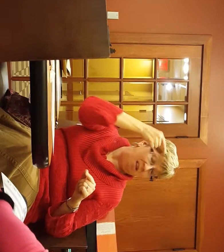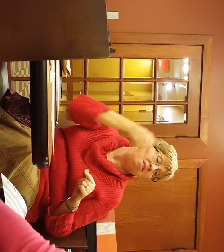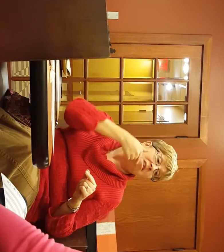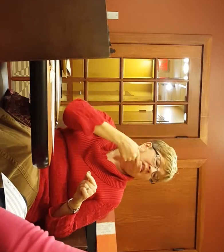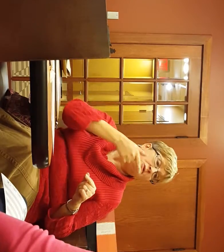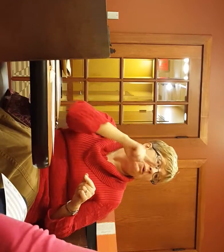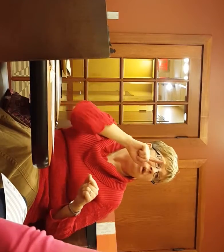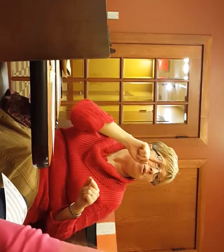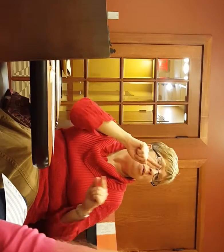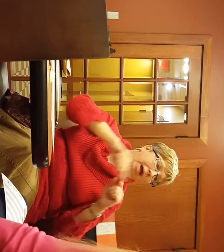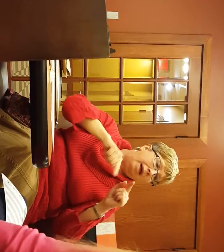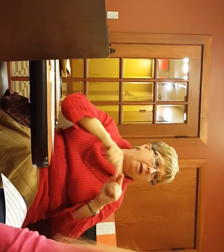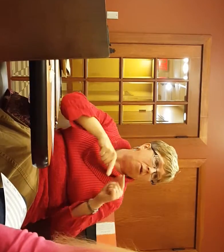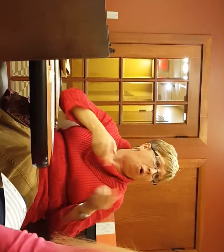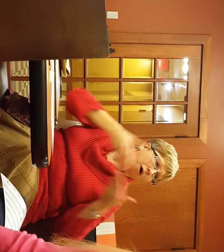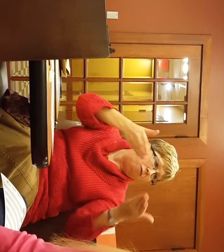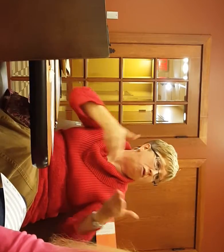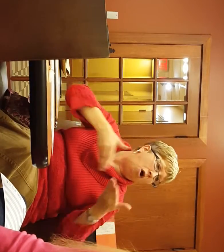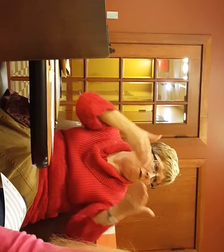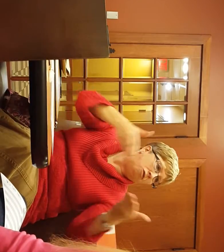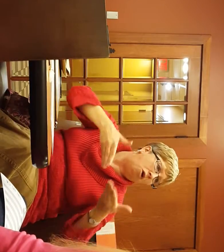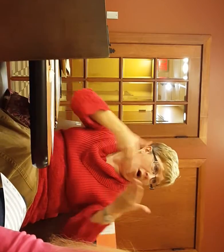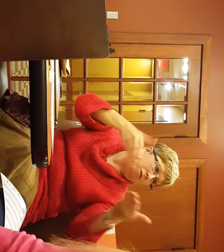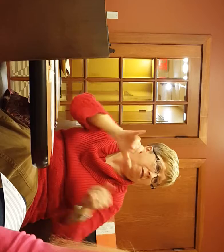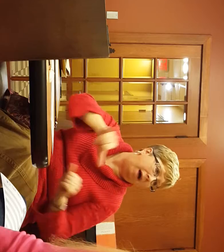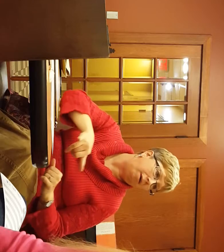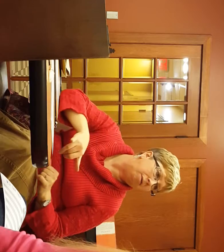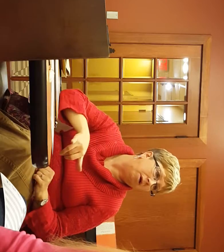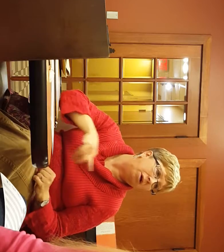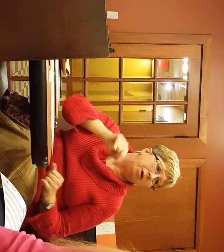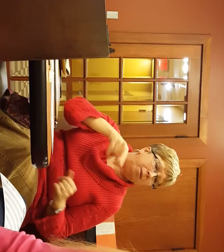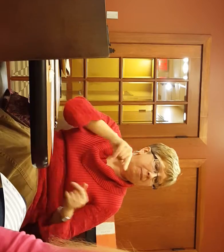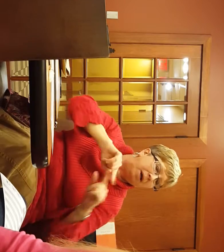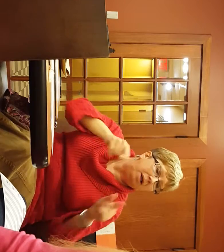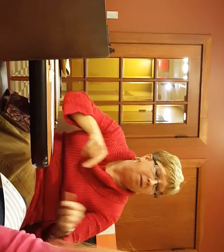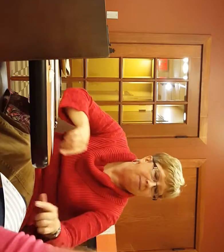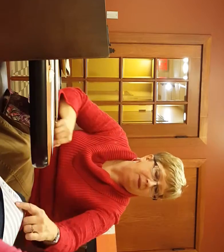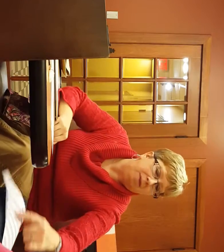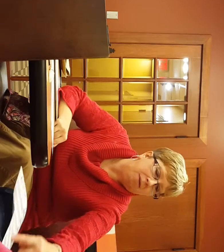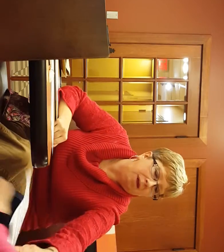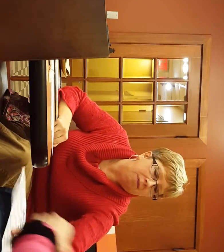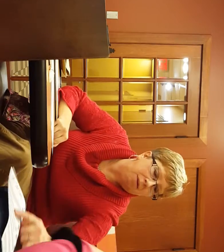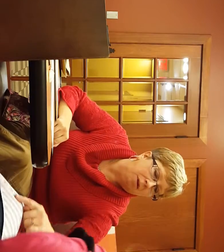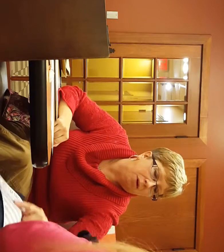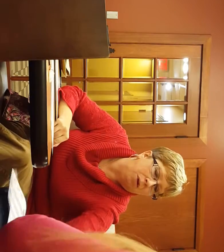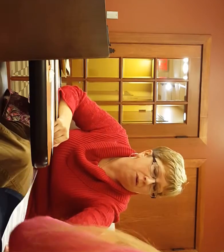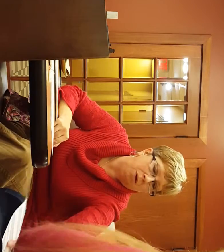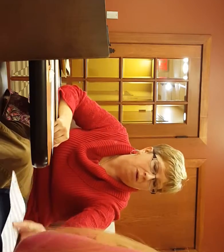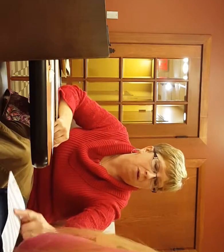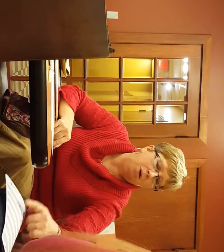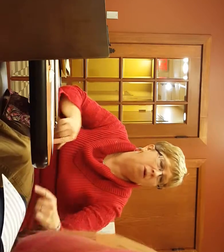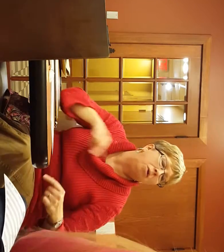drop to Debbie and No, I'm just like, this was like the third one down. Yeah, I see